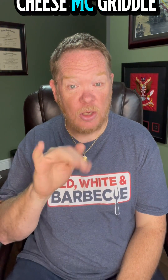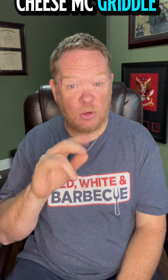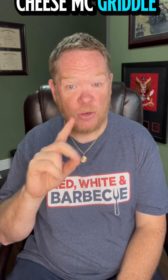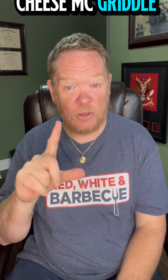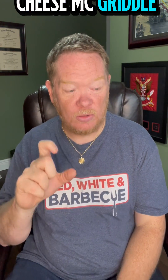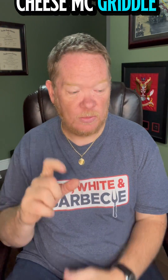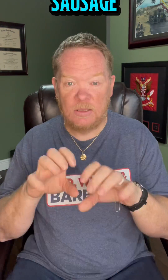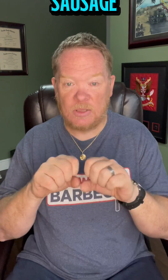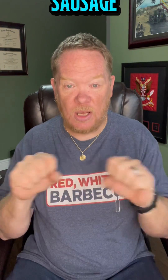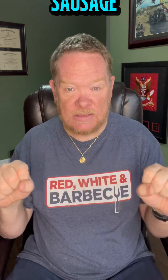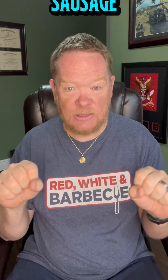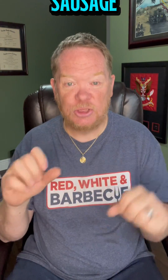McGriddle. Sausage